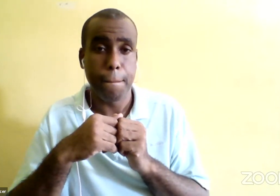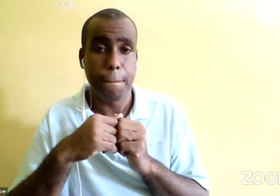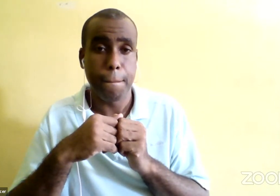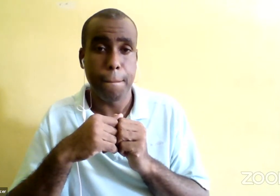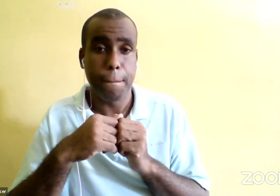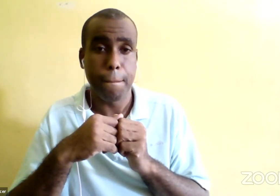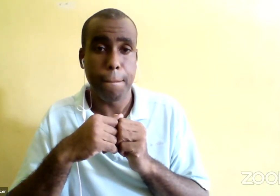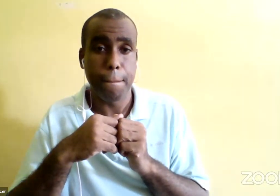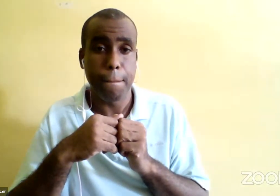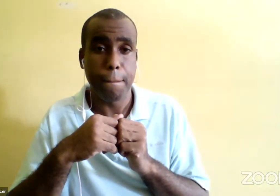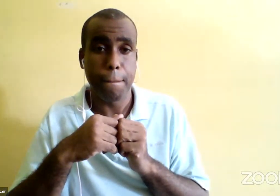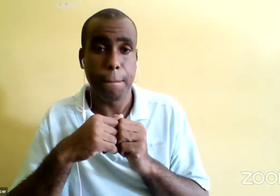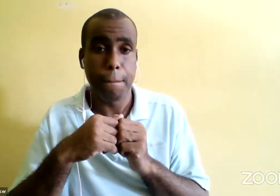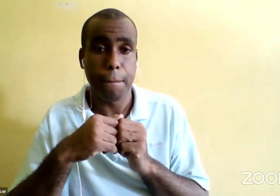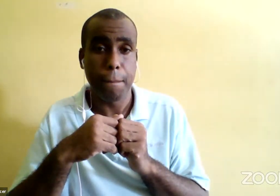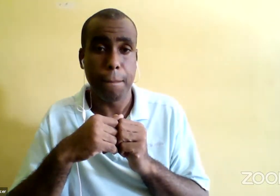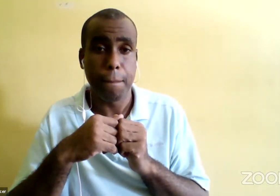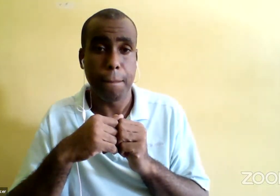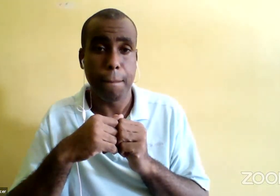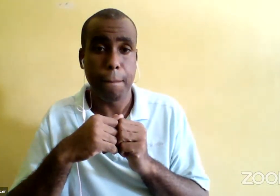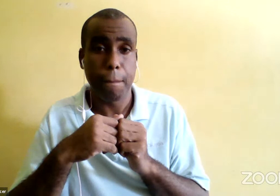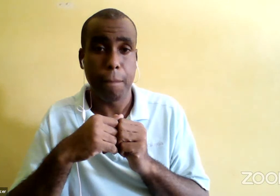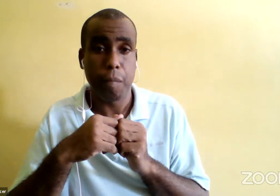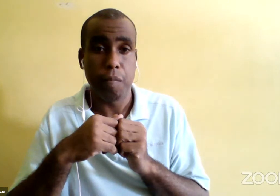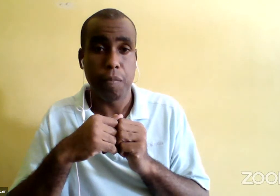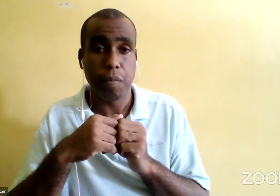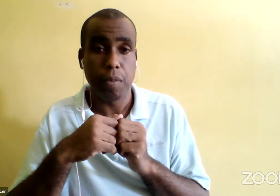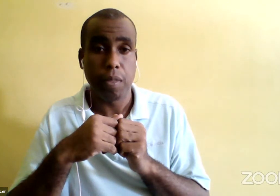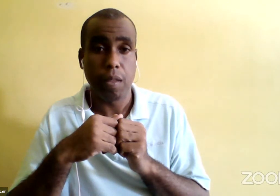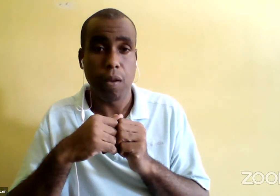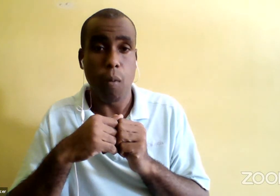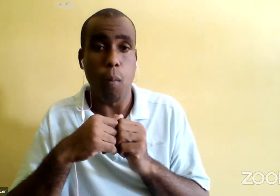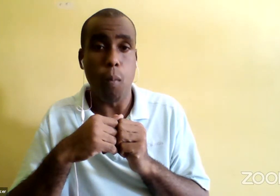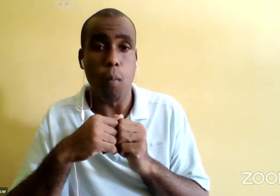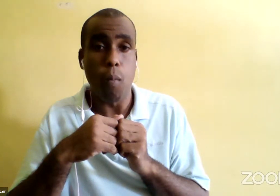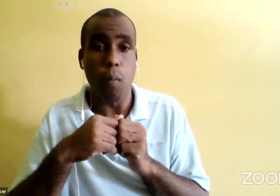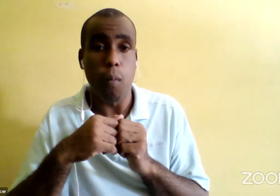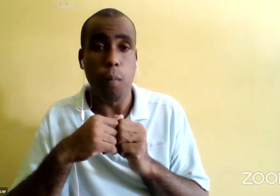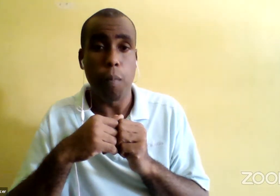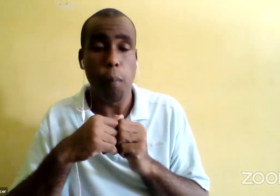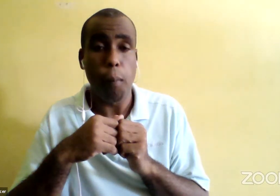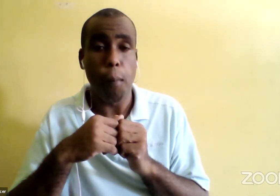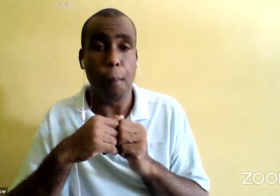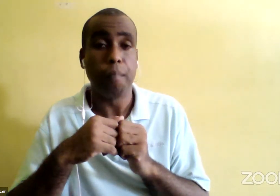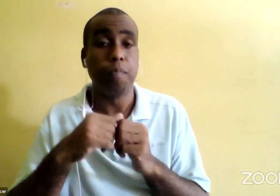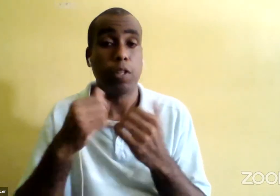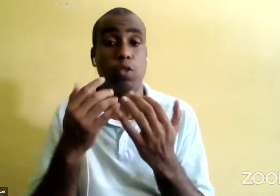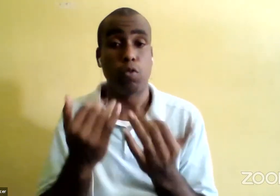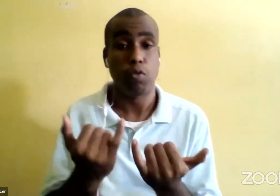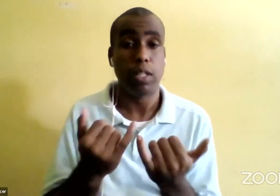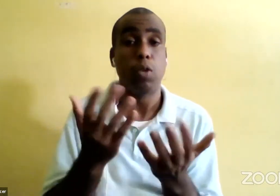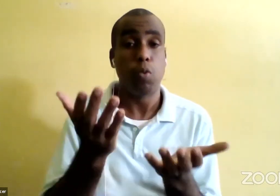it's on the Google Classroom. So right now we would love the application to finish by the end of November.